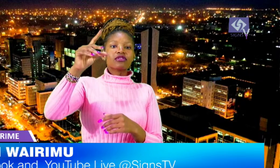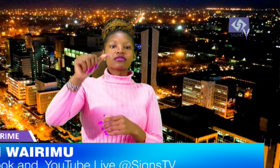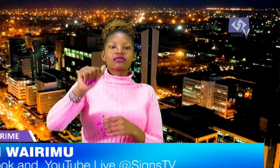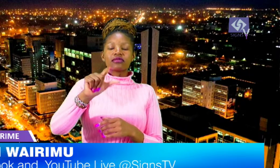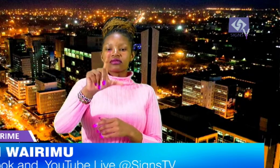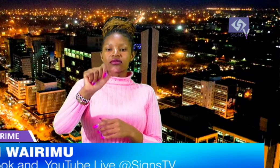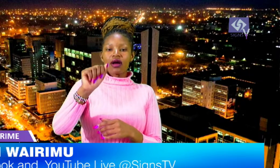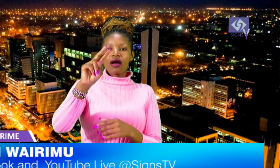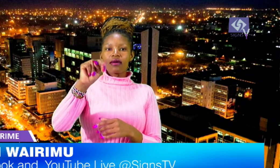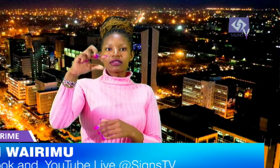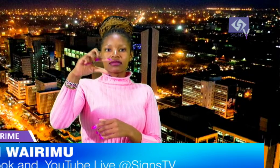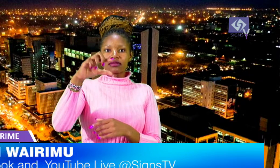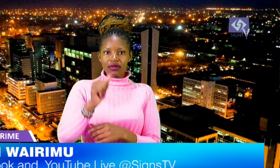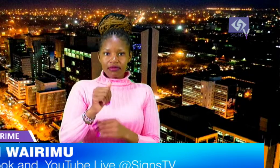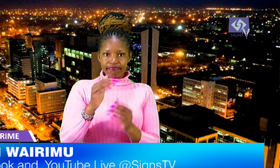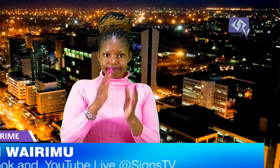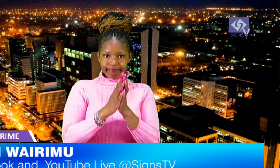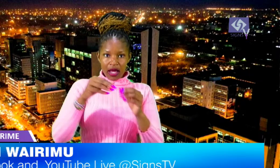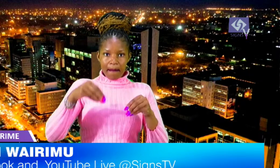senior officials.